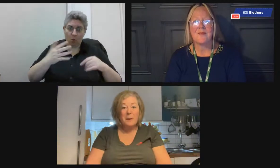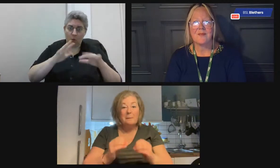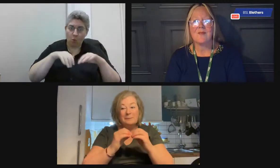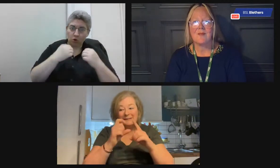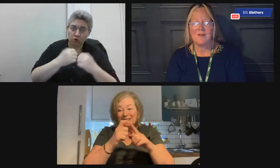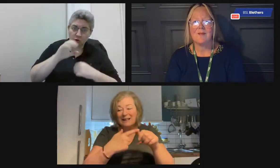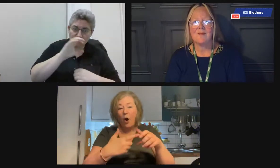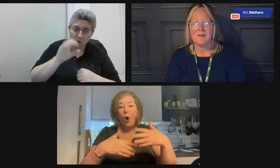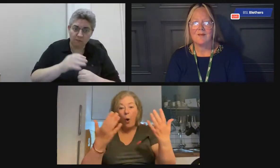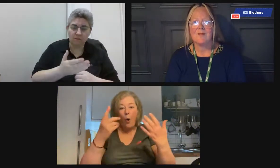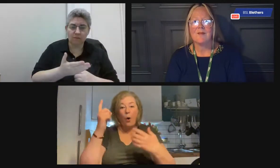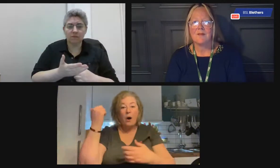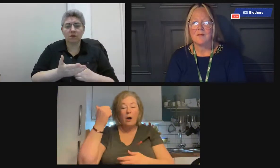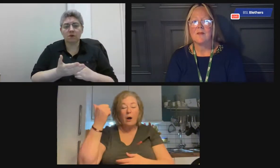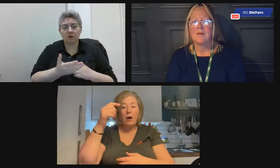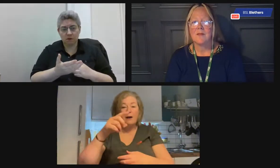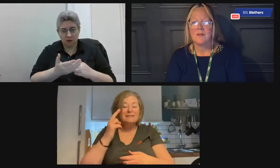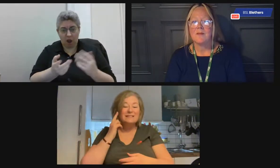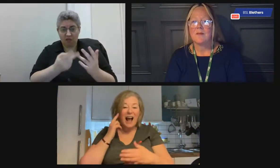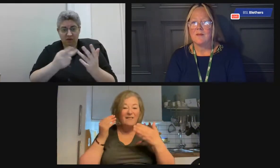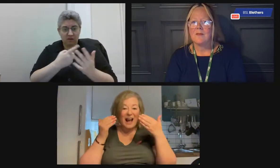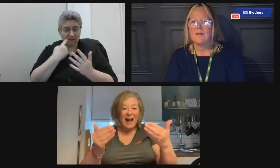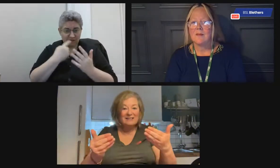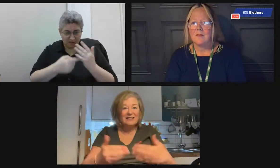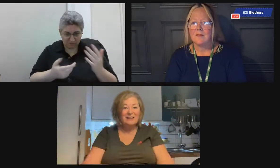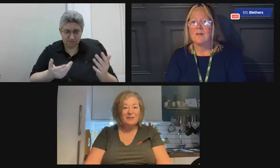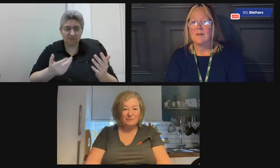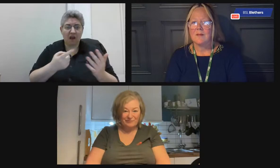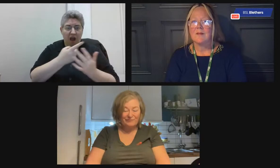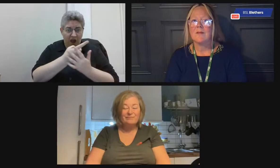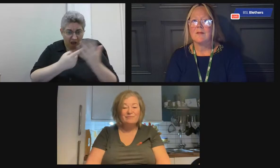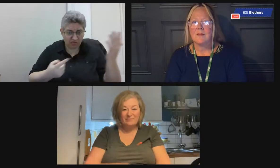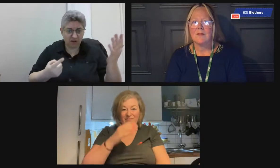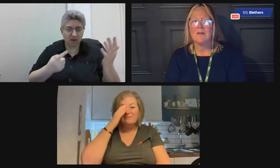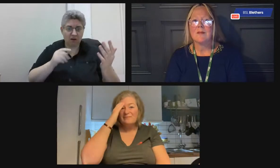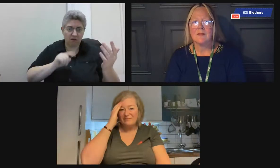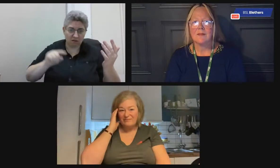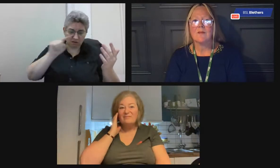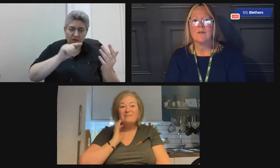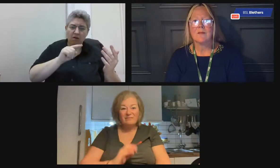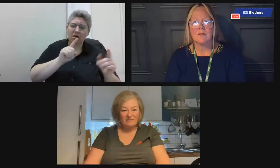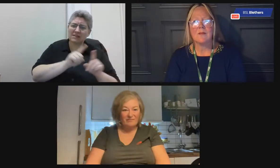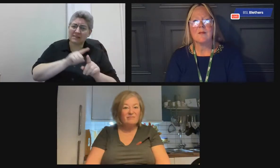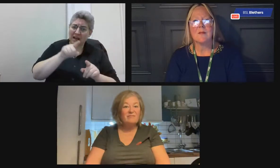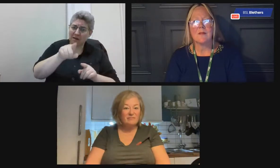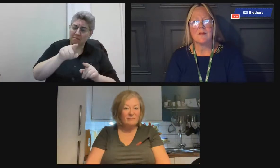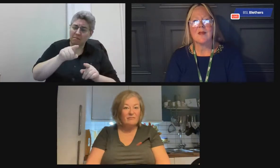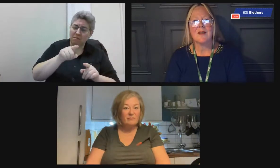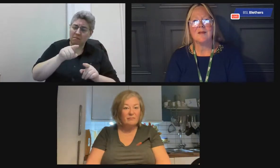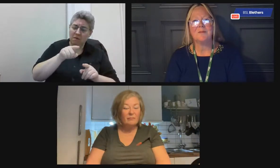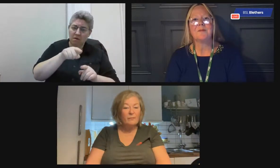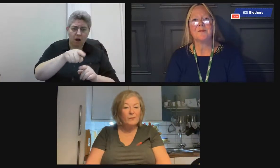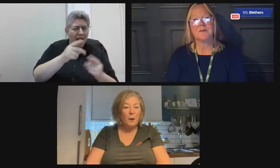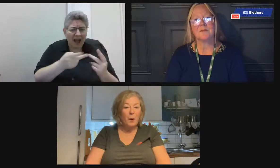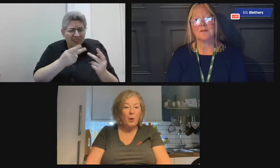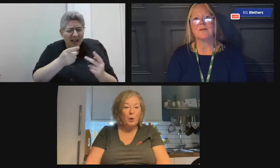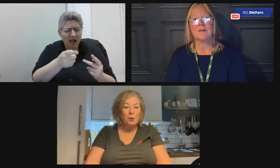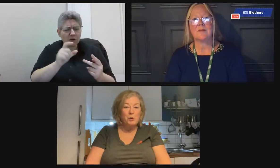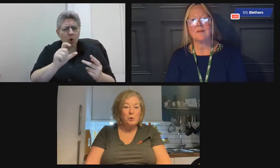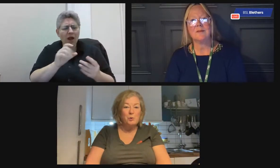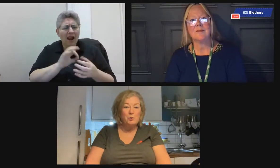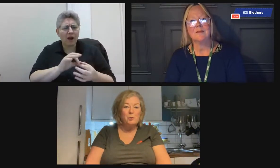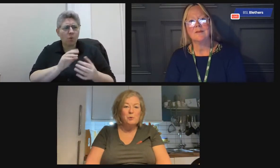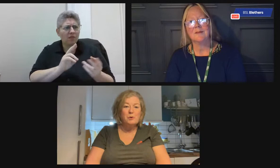this, Yeah, and means like workshops on the Zoom. BDA. There's Deaf Action in Edinburgh. There's